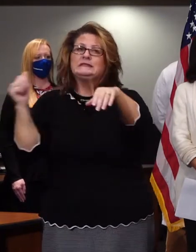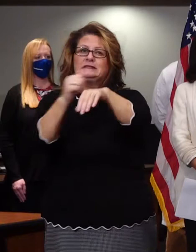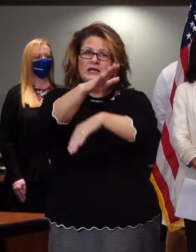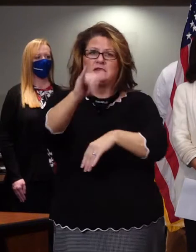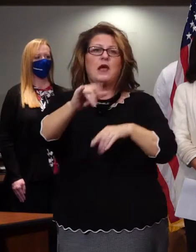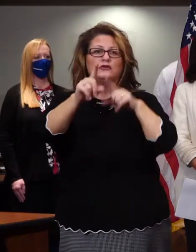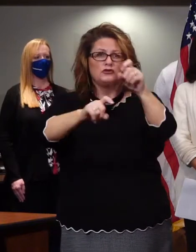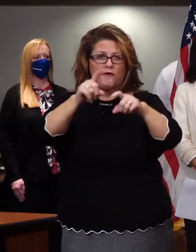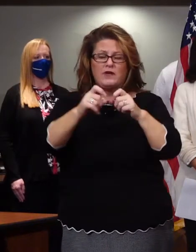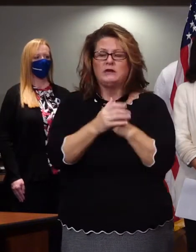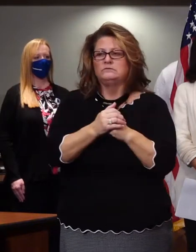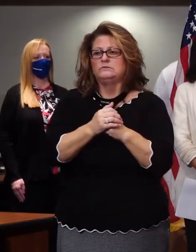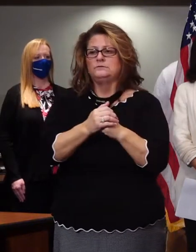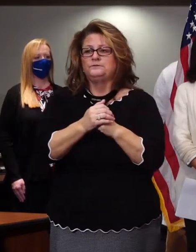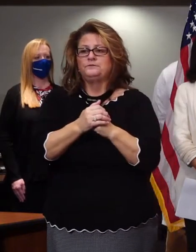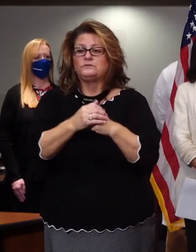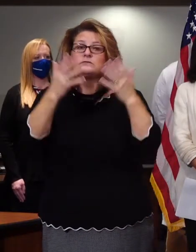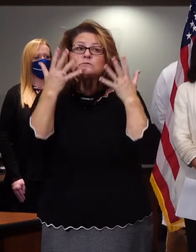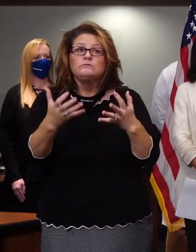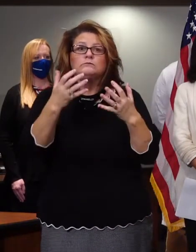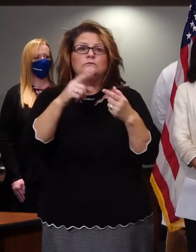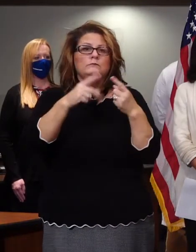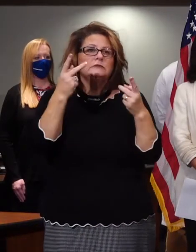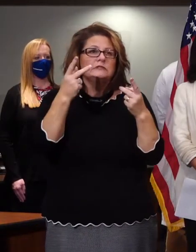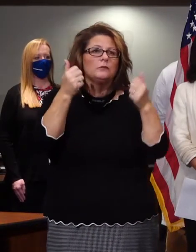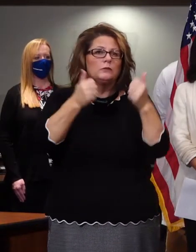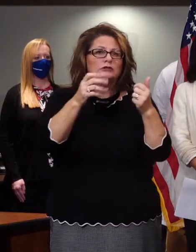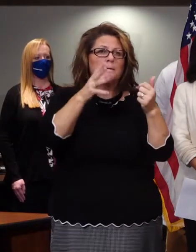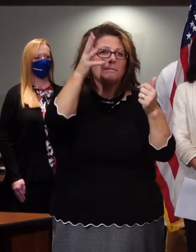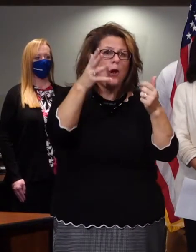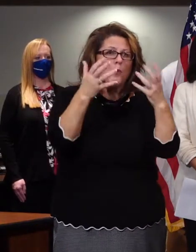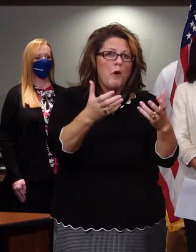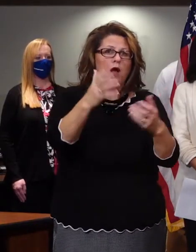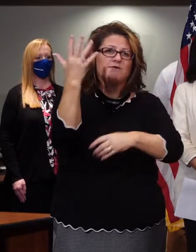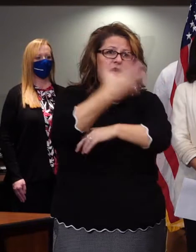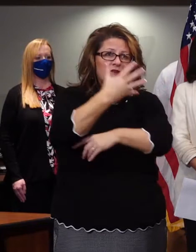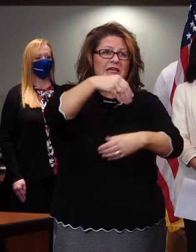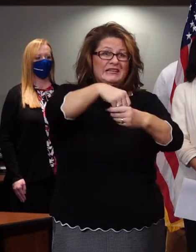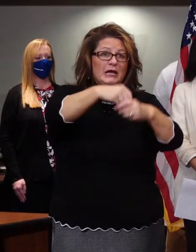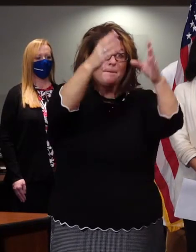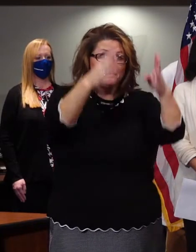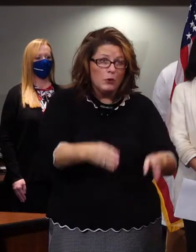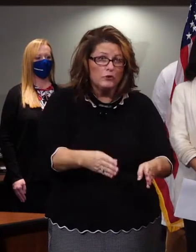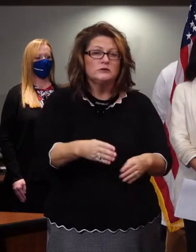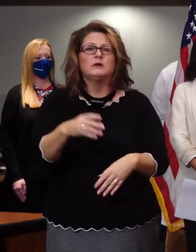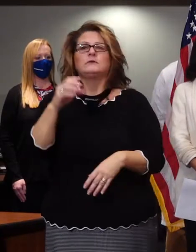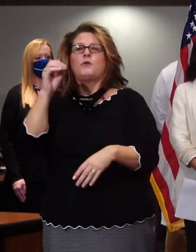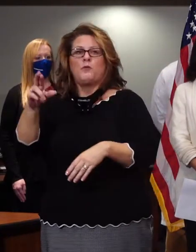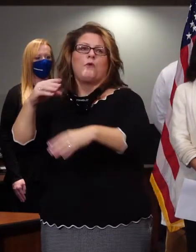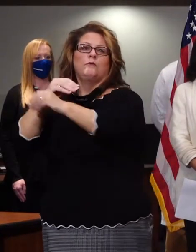provide to parents the option of 5-day in-person classroom instruction.